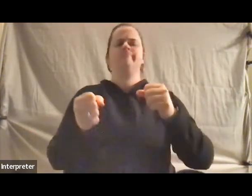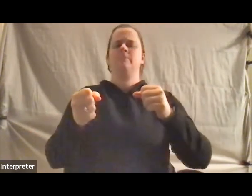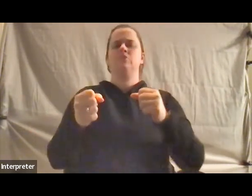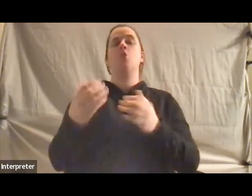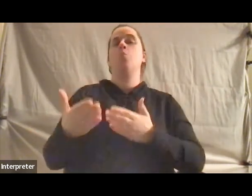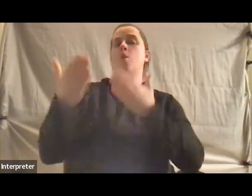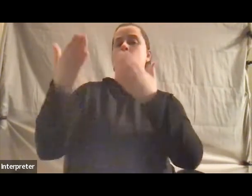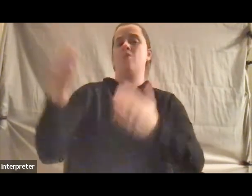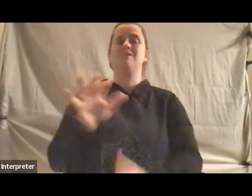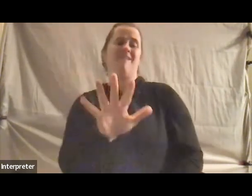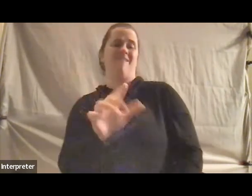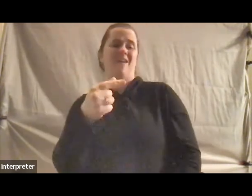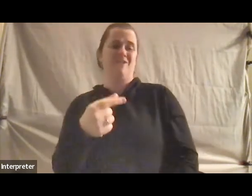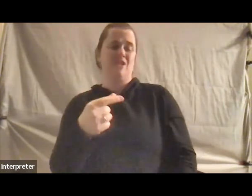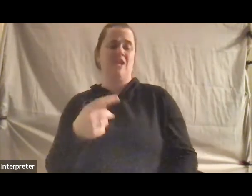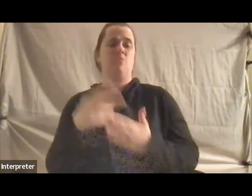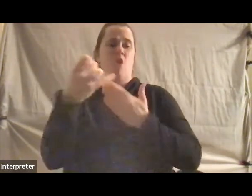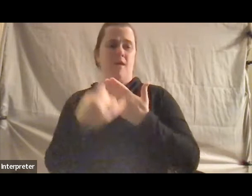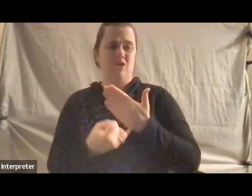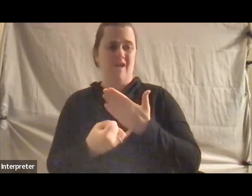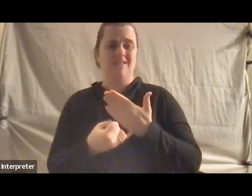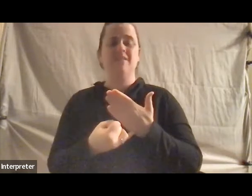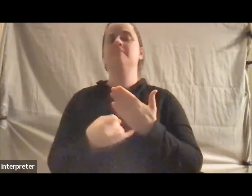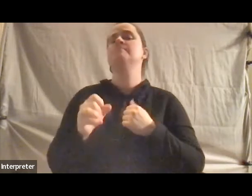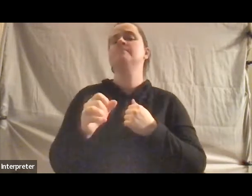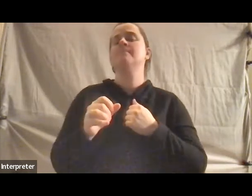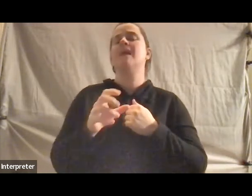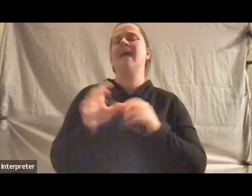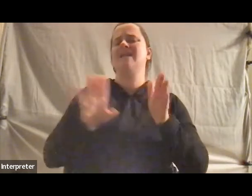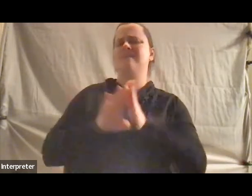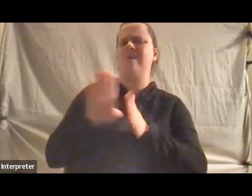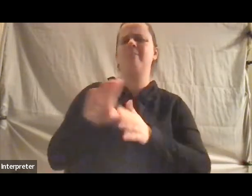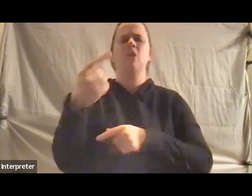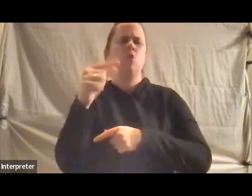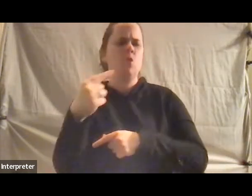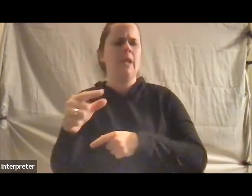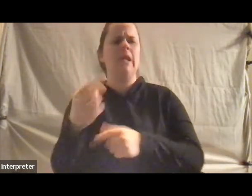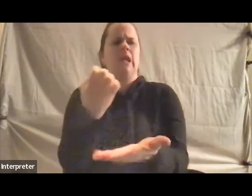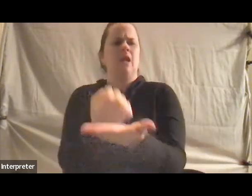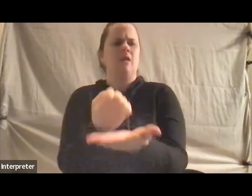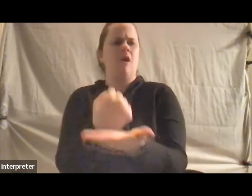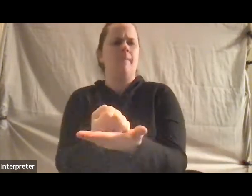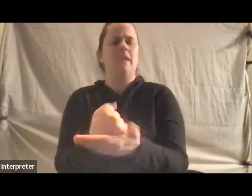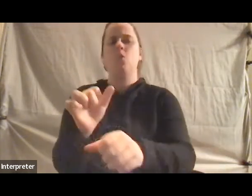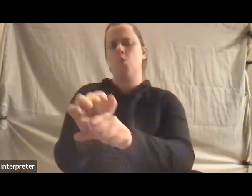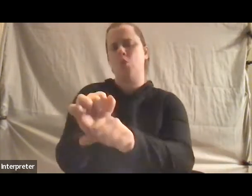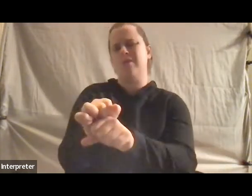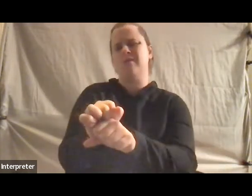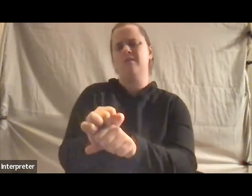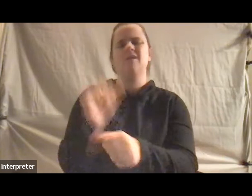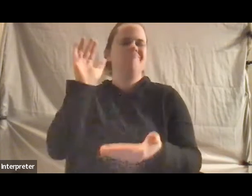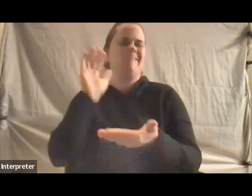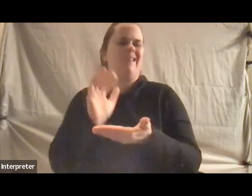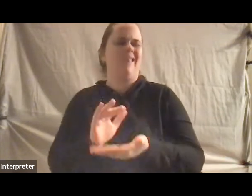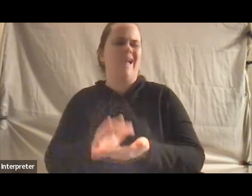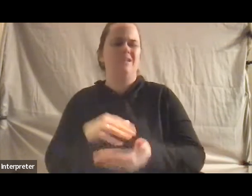proposed 5G project in the Tide Flats and developing our green economy work to decarbonize and address climate